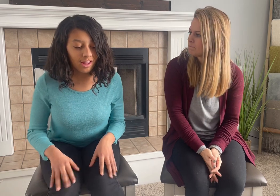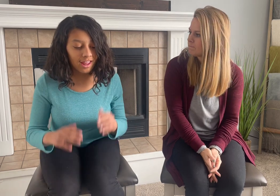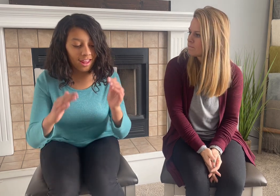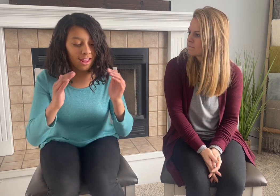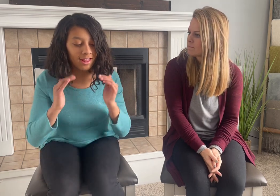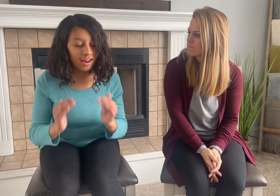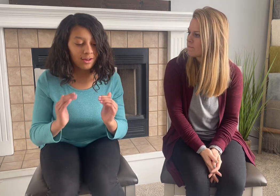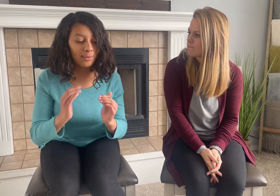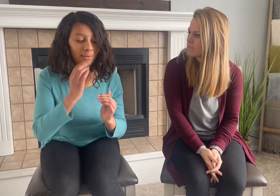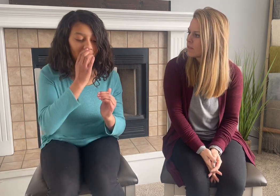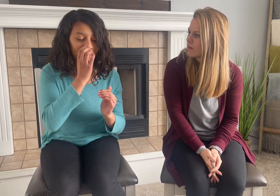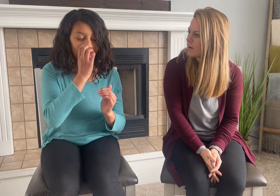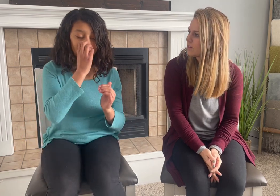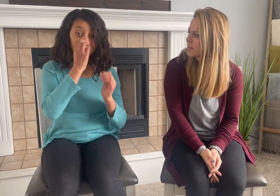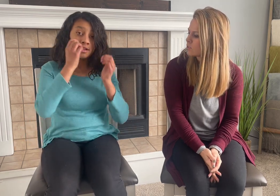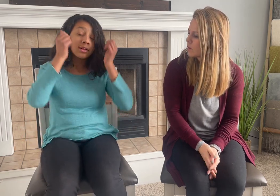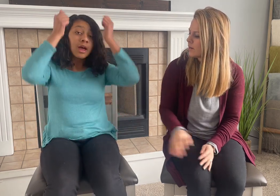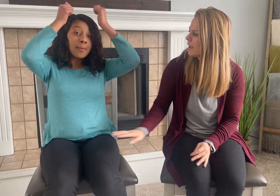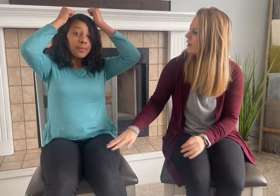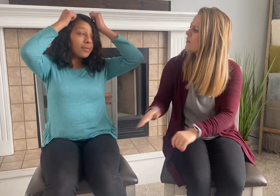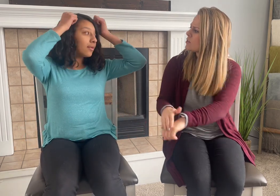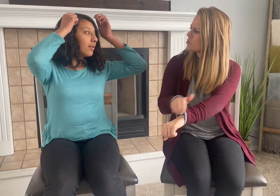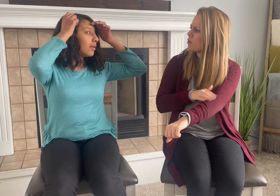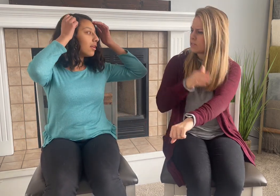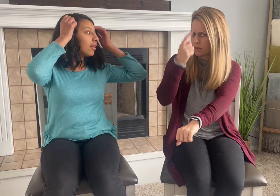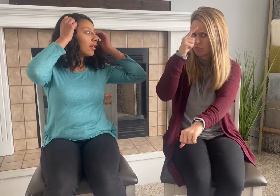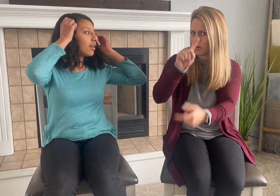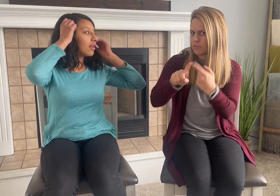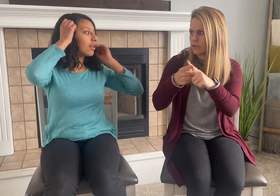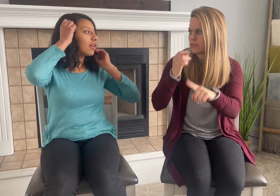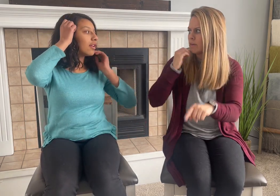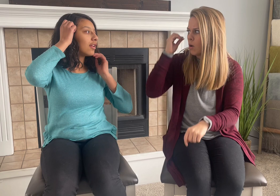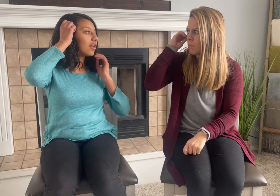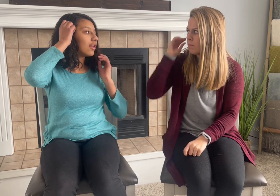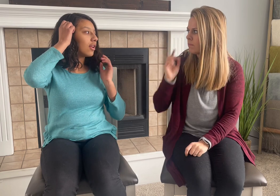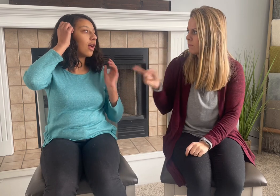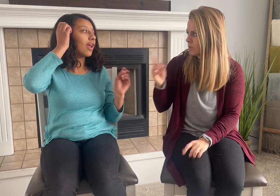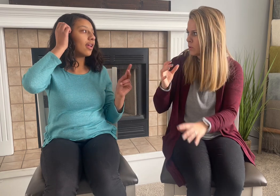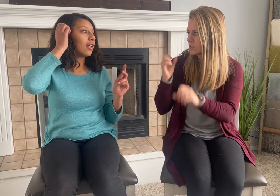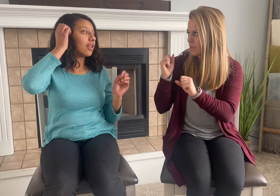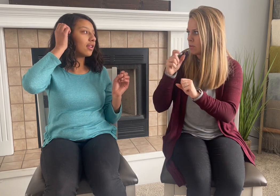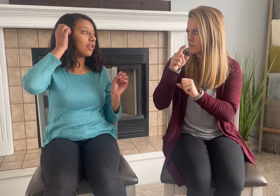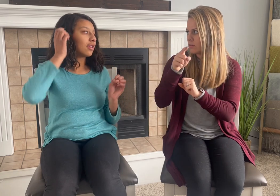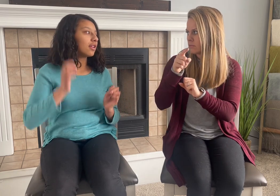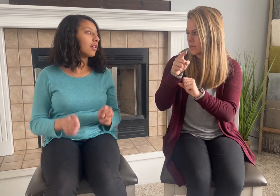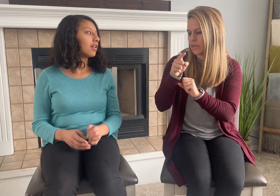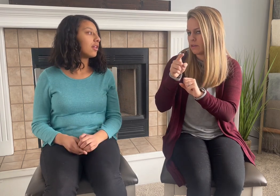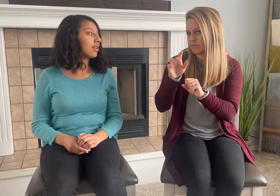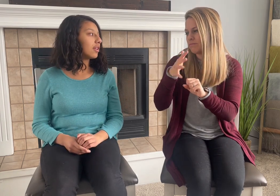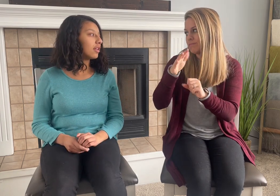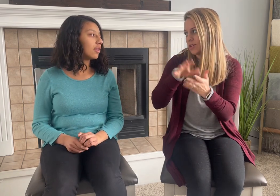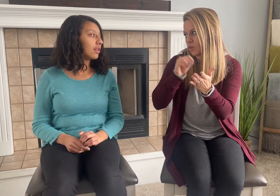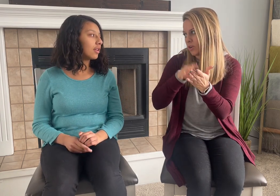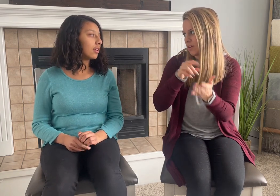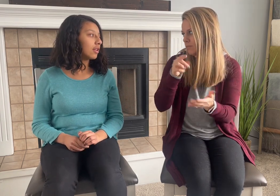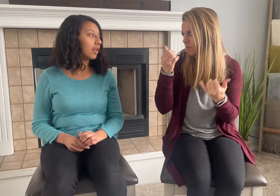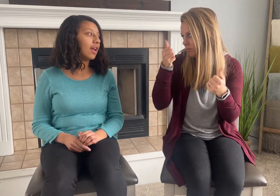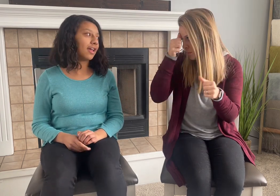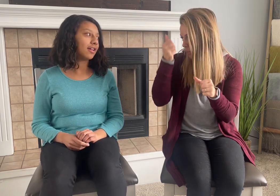Okay. Our next one. And hey, slow it down for our friends at home. You are skilled. They, they're learning. Remember?